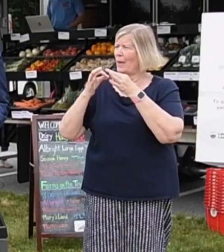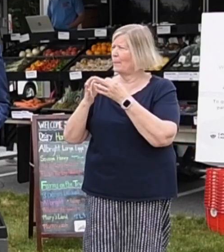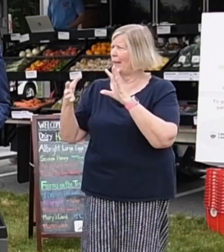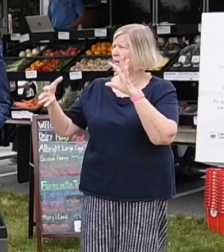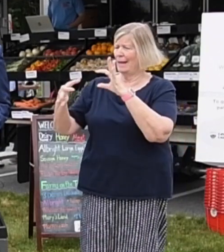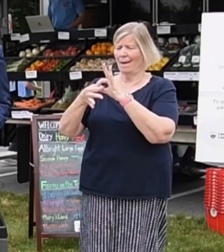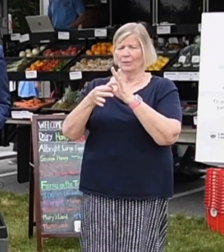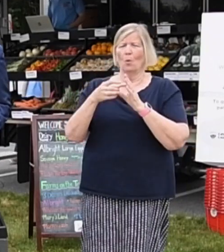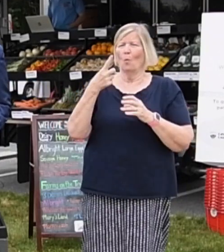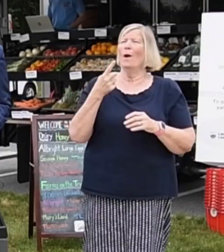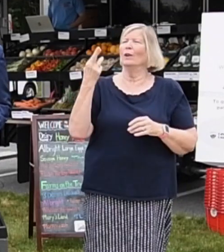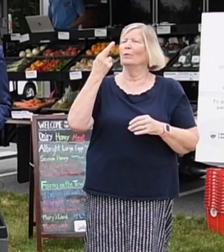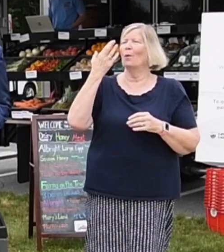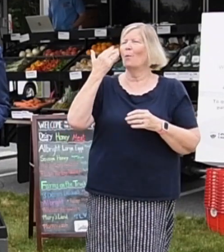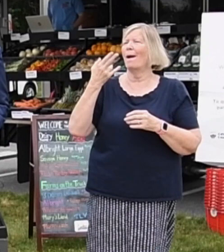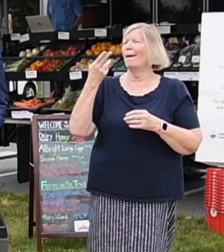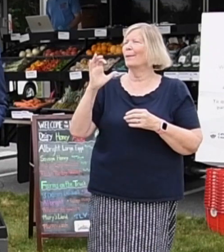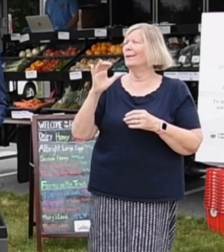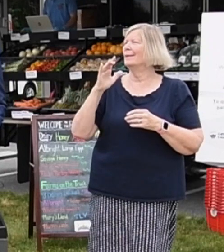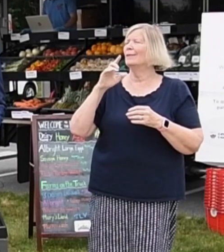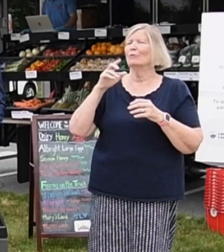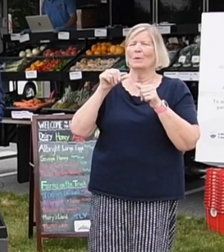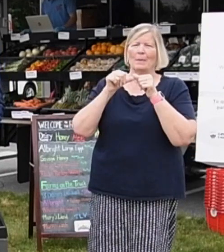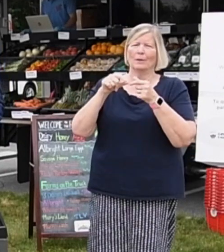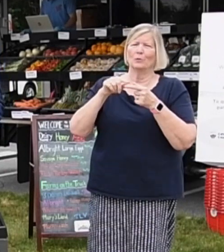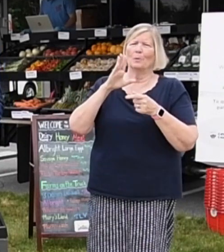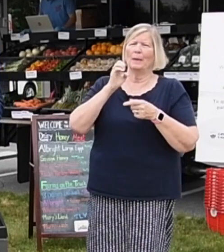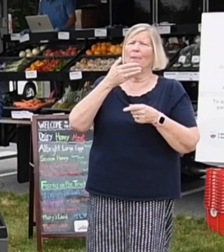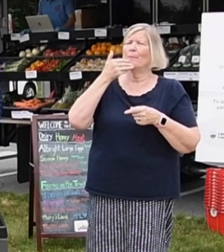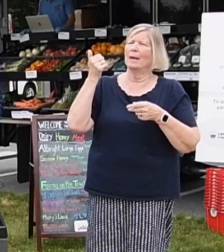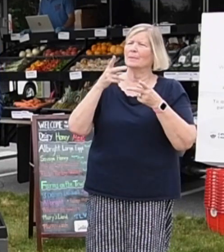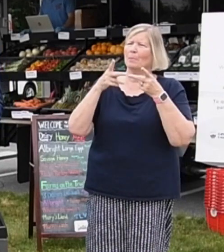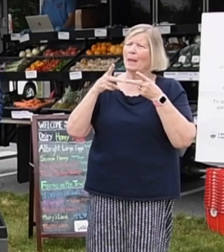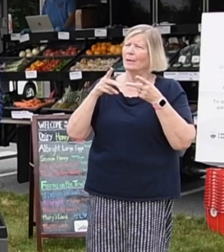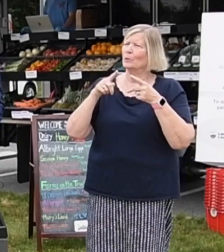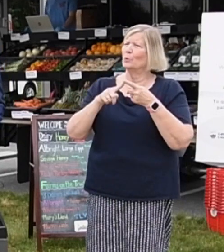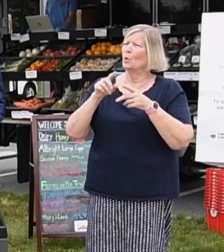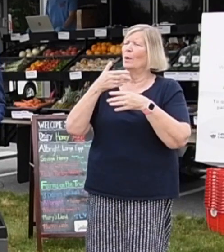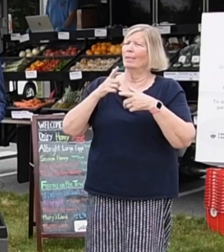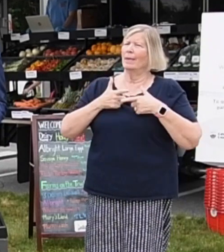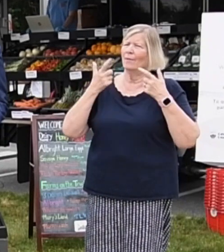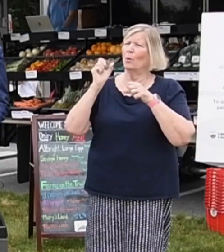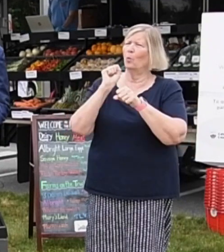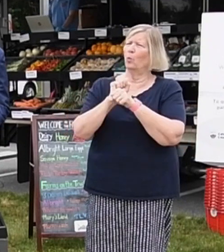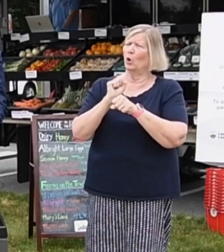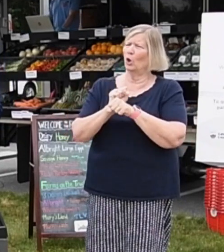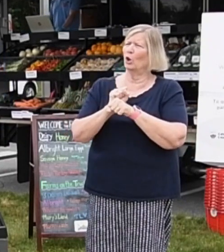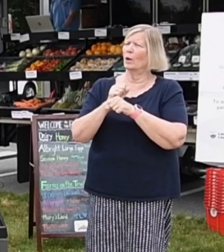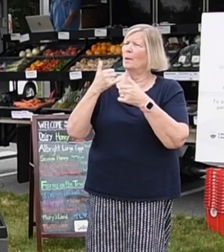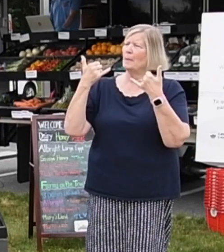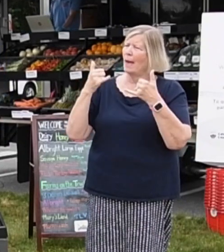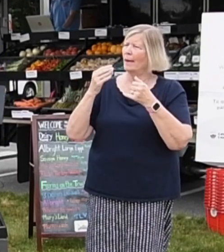reason Howard County remains the best place to live, work, play, grow, and thrive for all. Thank you.